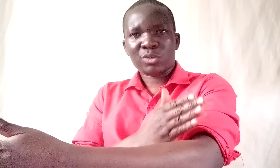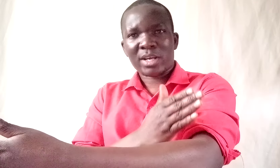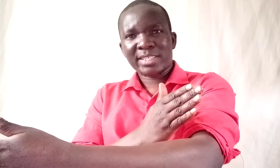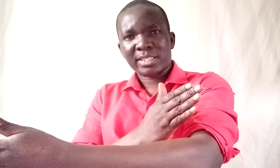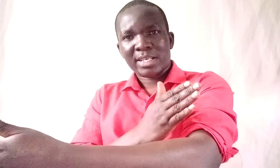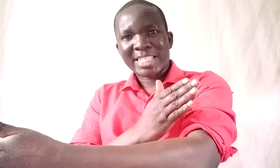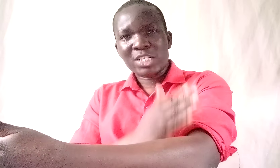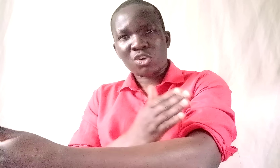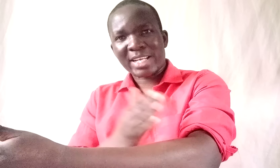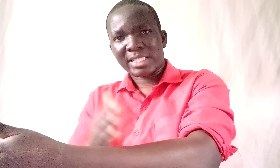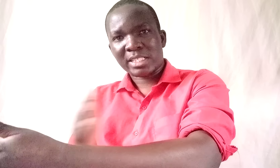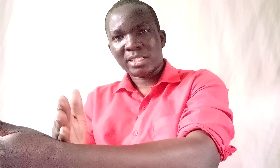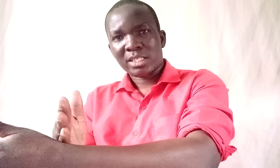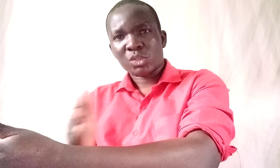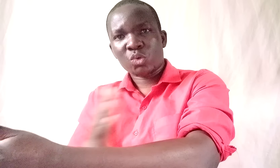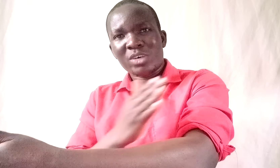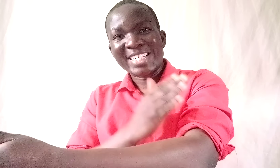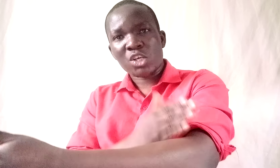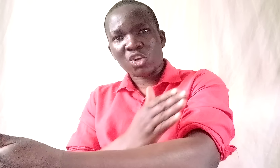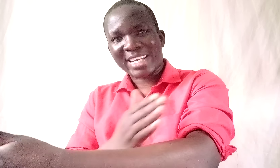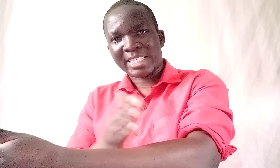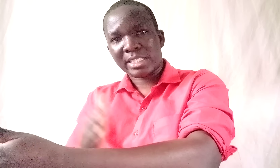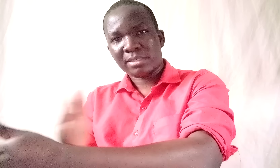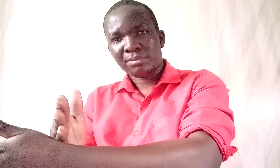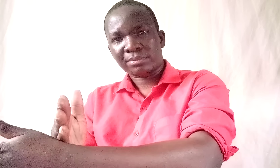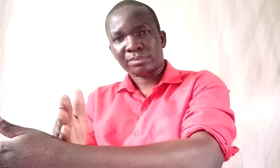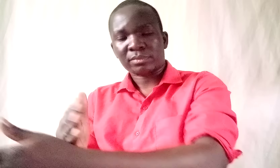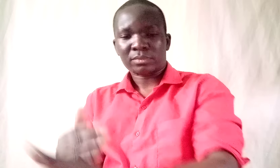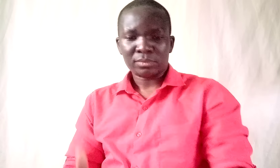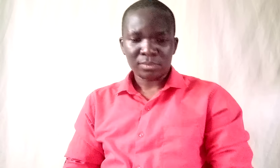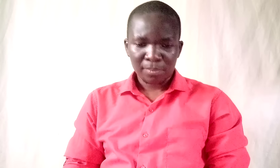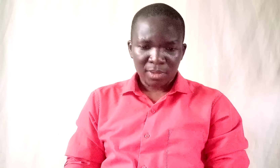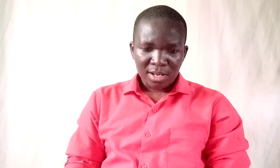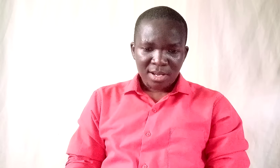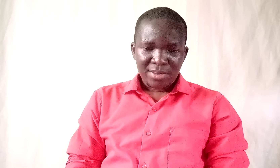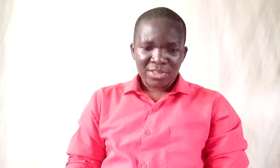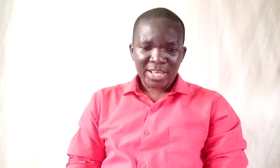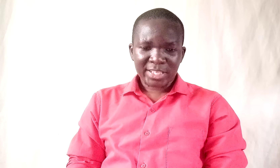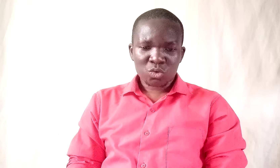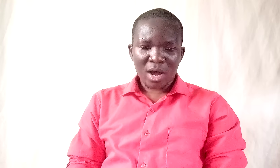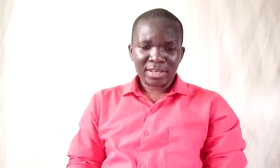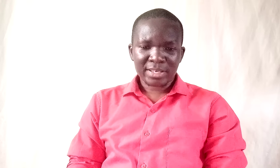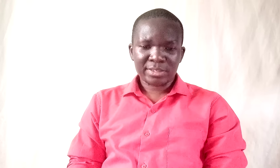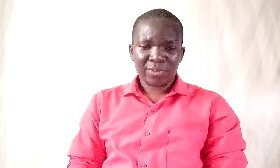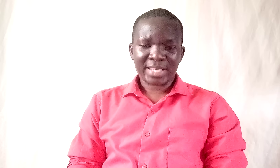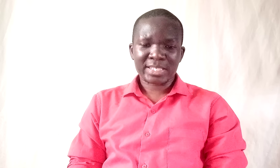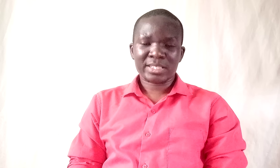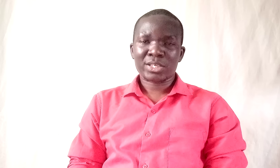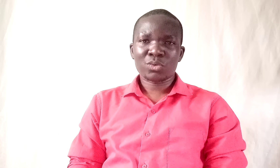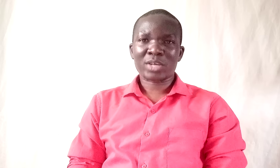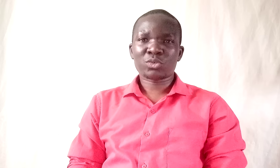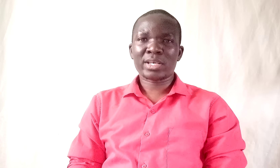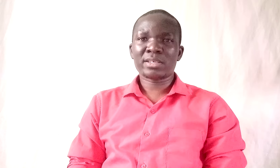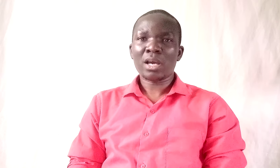one is deteriorate, to deteriorate. The next one is fat. You want to say,